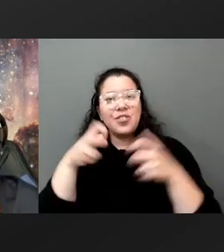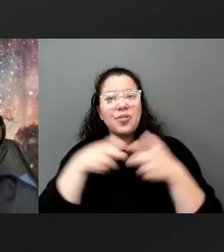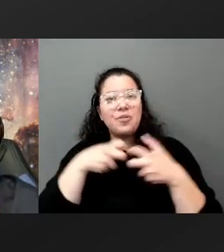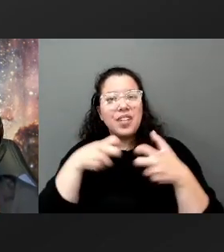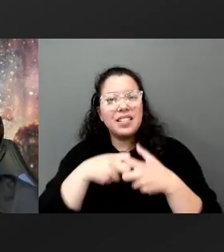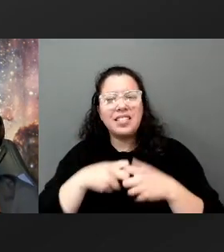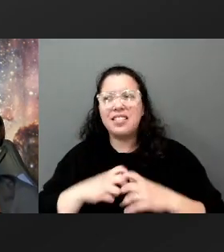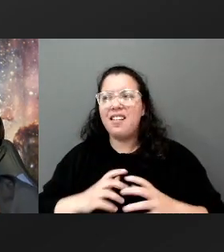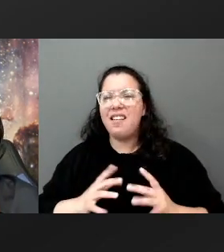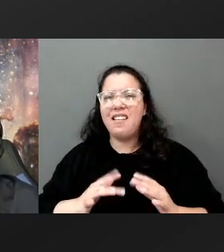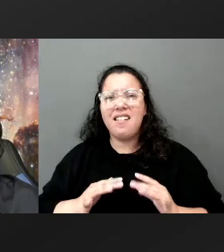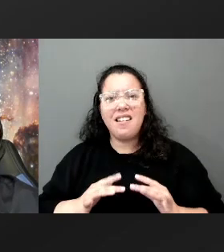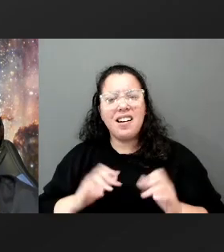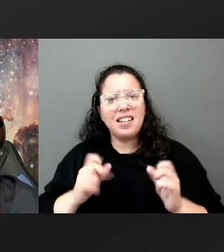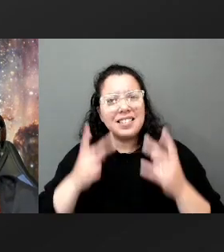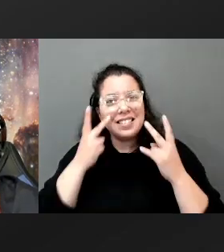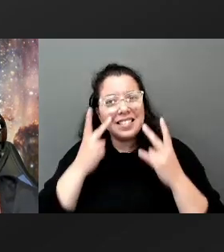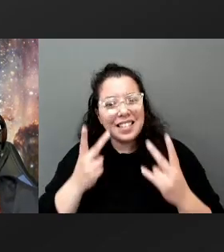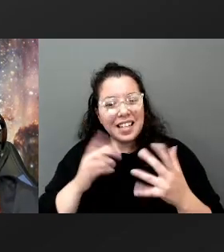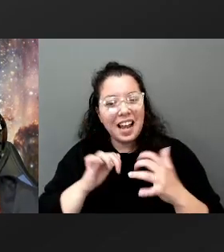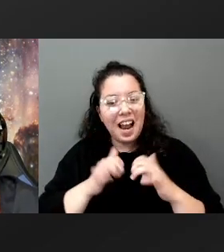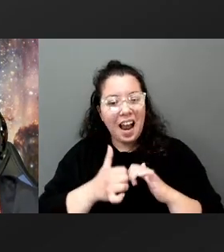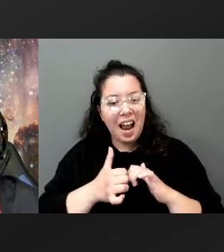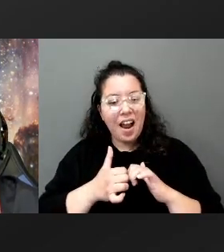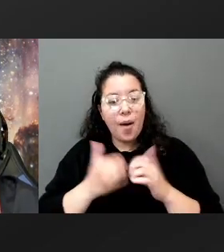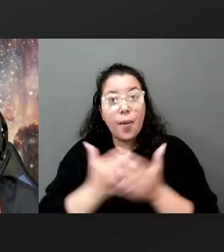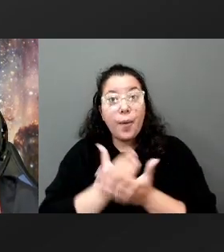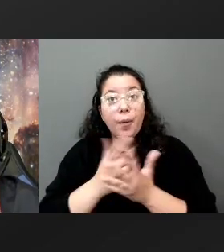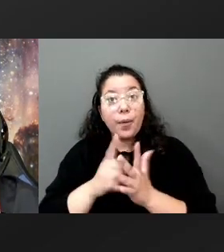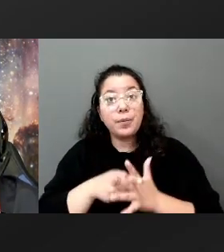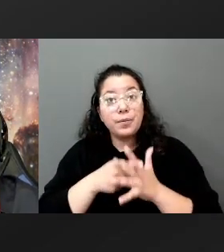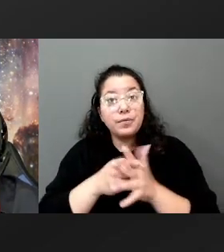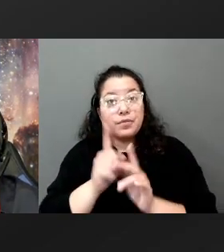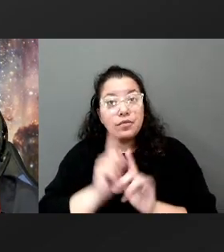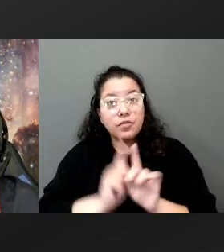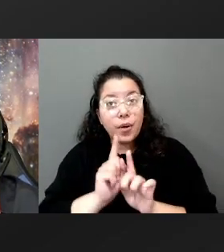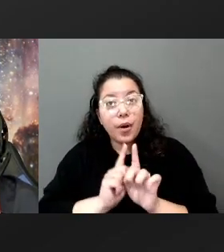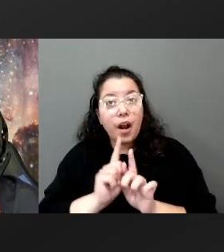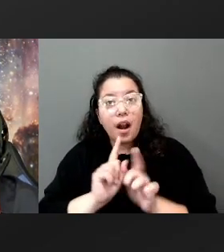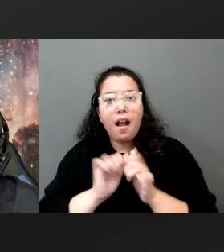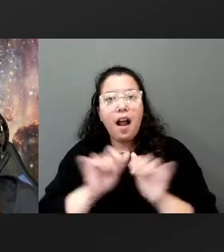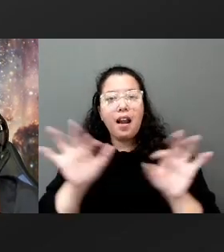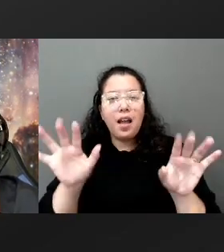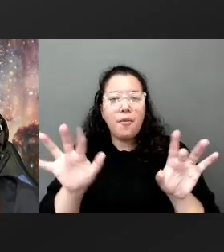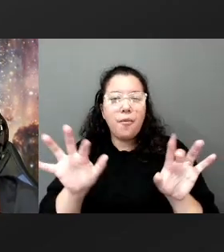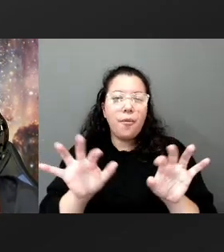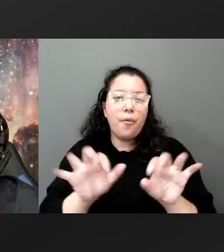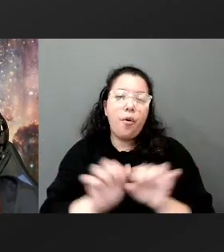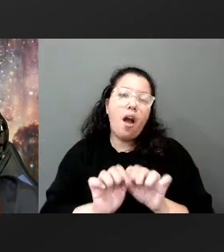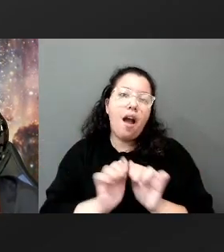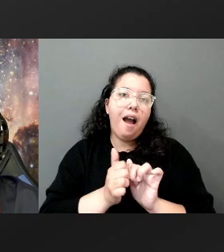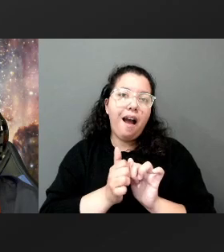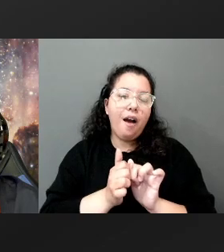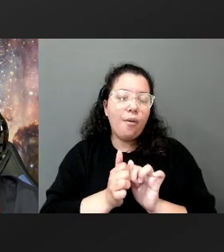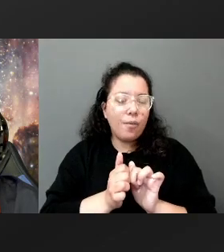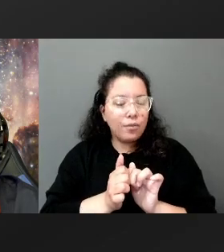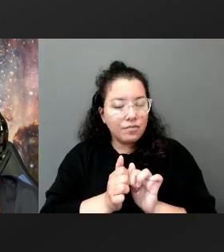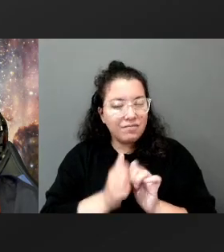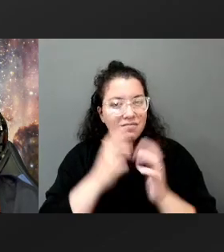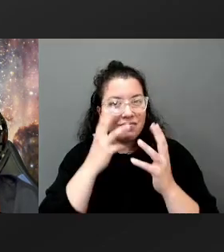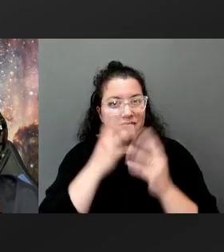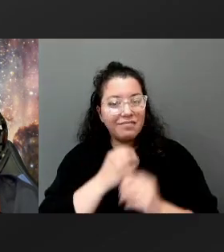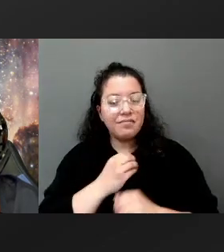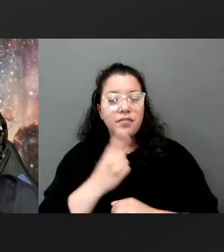about the formation of young stars in regions like this. And I think one of the things I like about it particularly is that